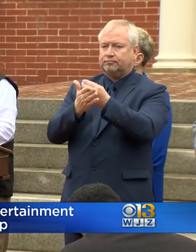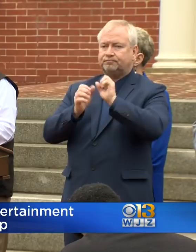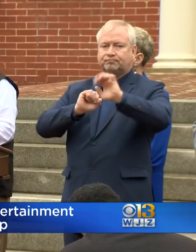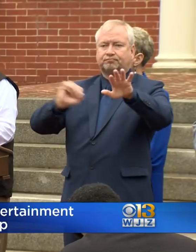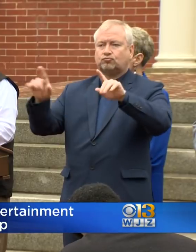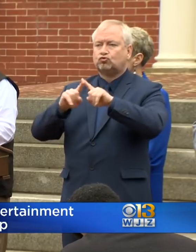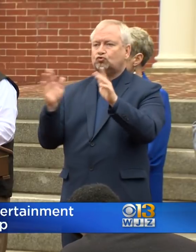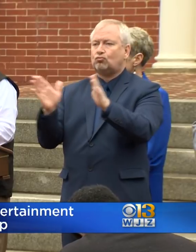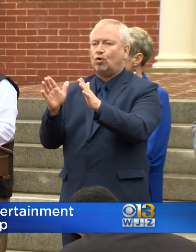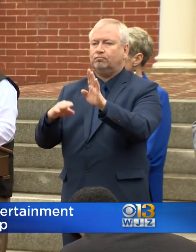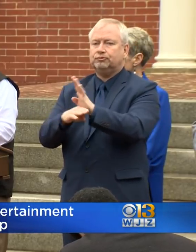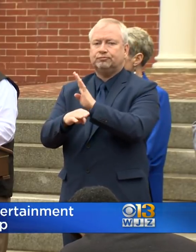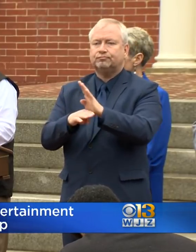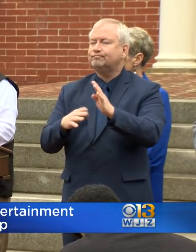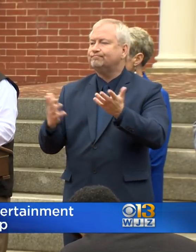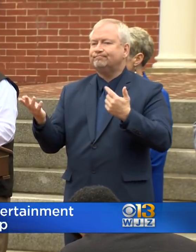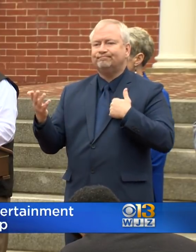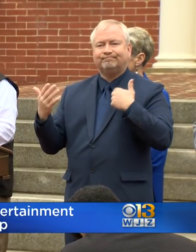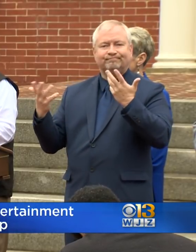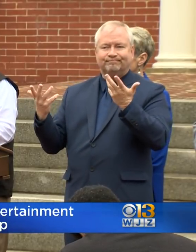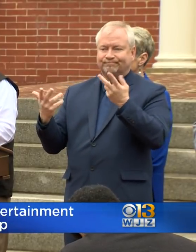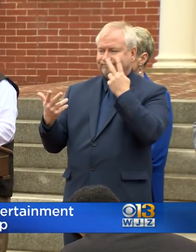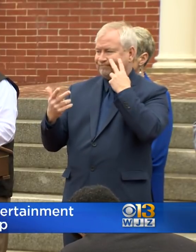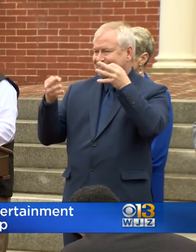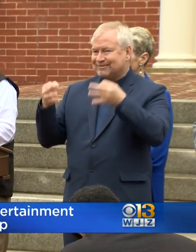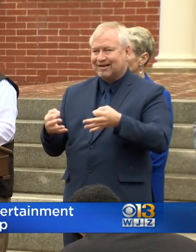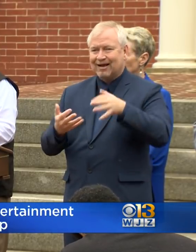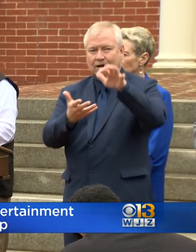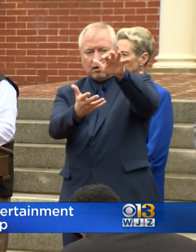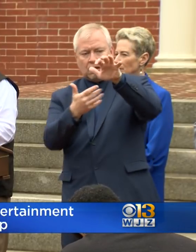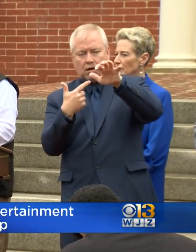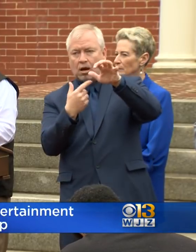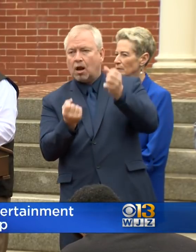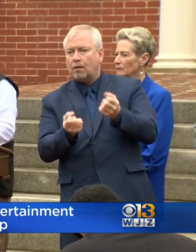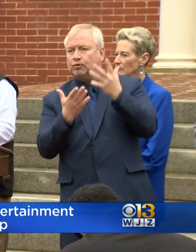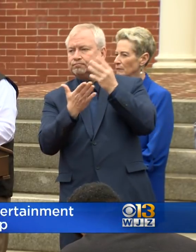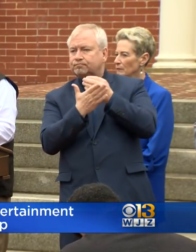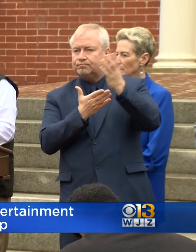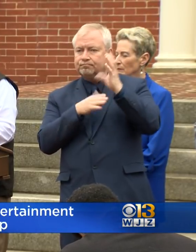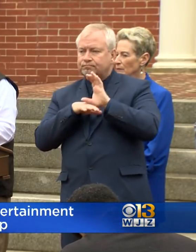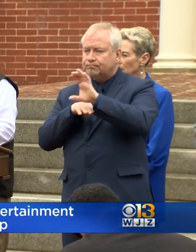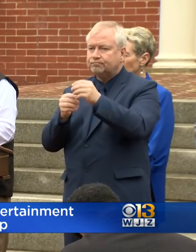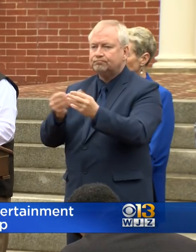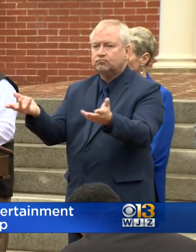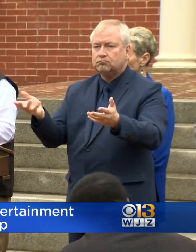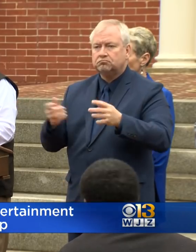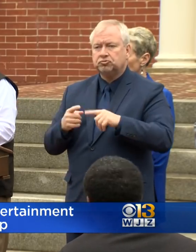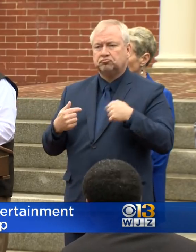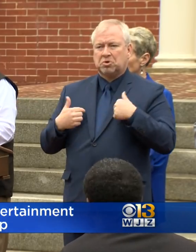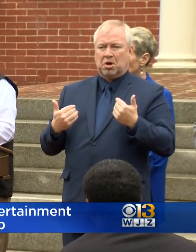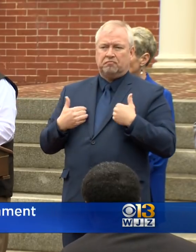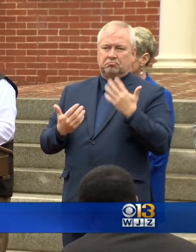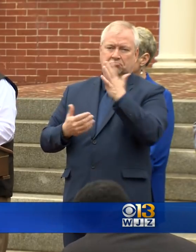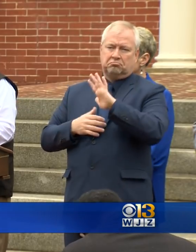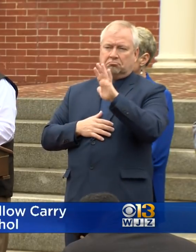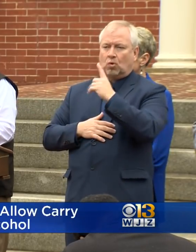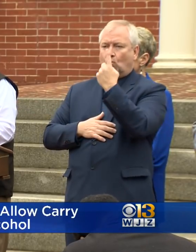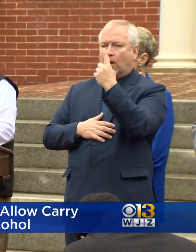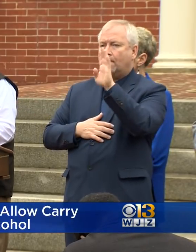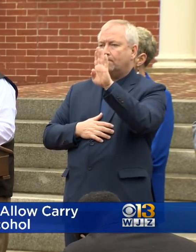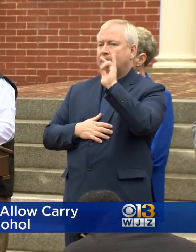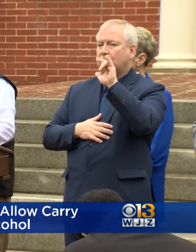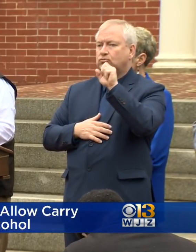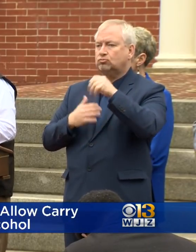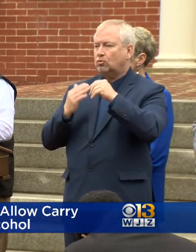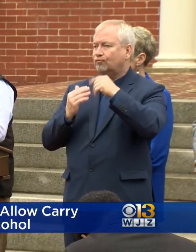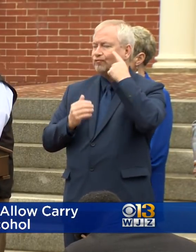get as much help as we can. I think we have about $1 billion in a rainy day fund, but we've got to figure out exactly where those dollars are going to be spent. Governor,